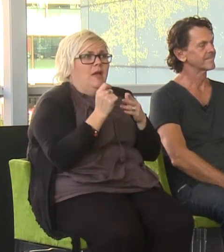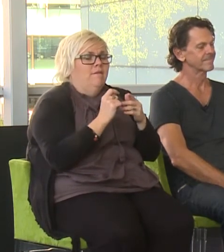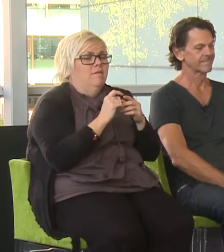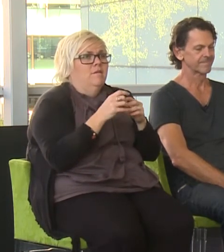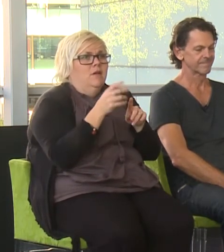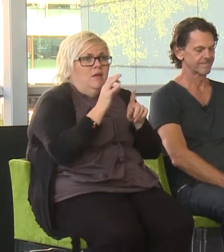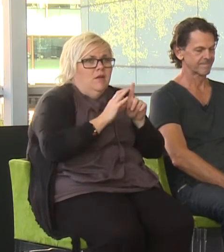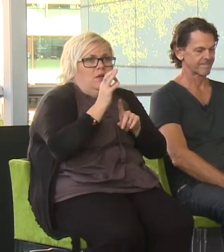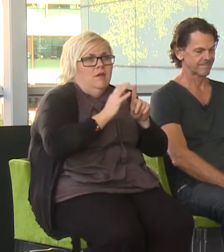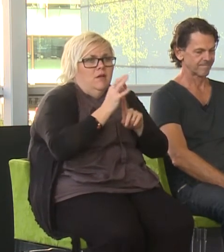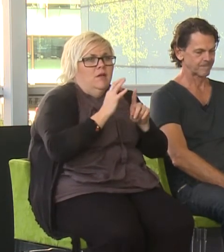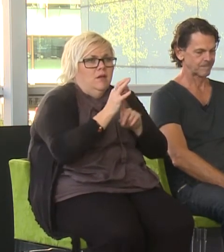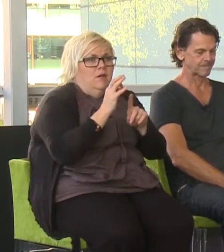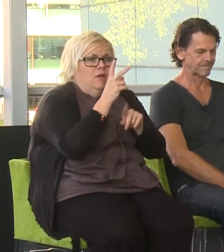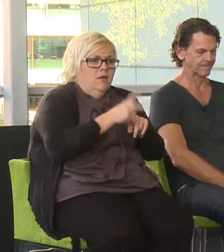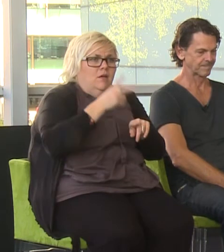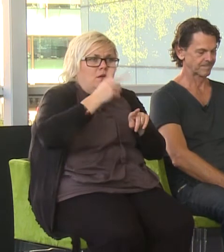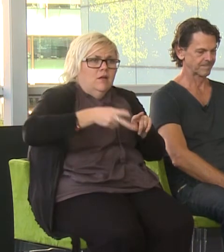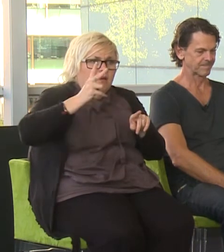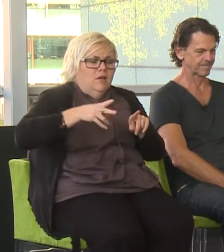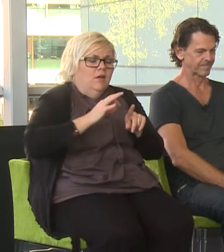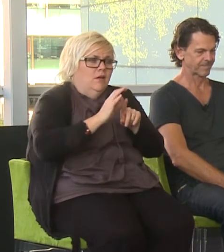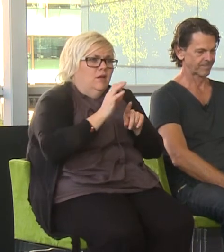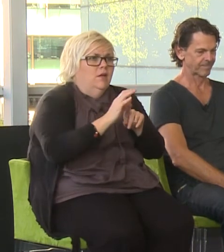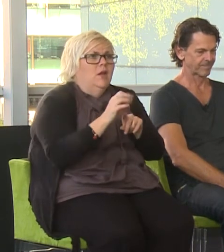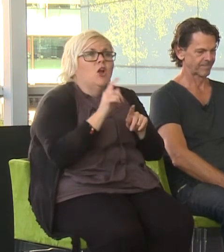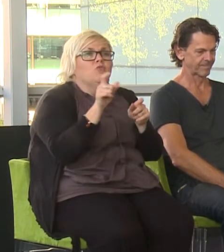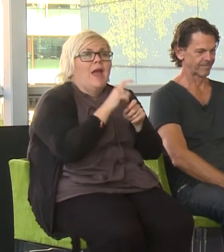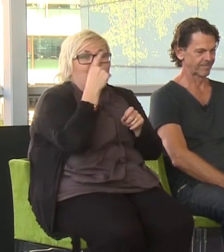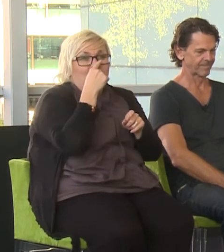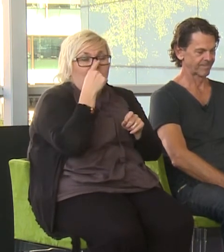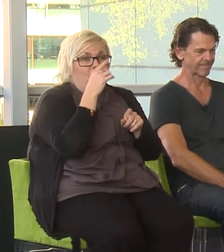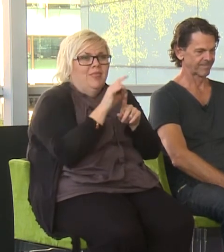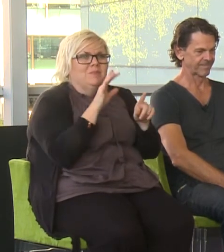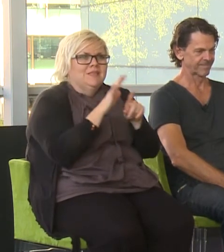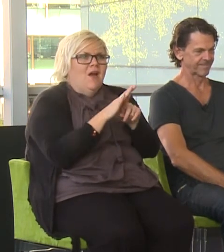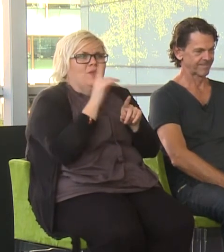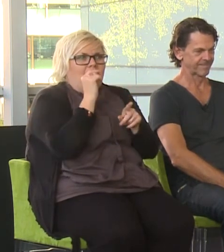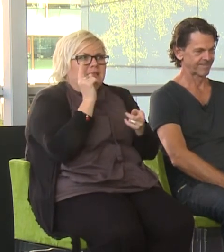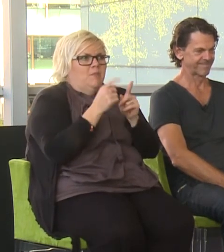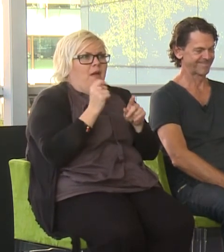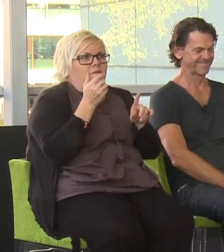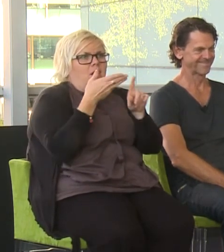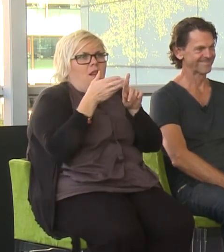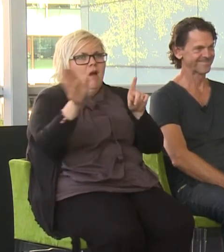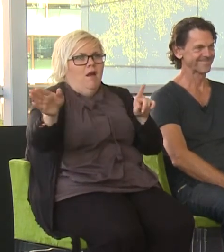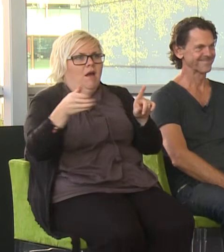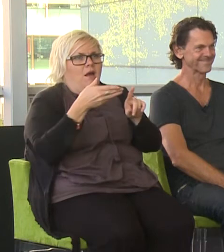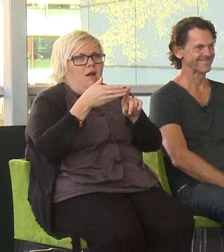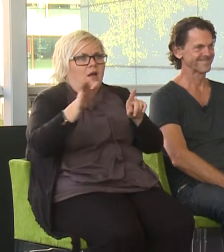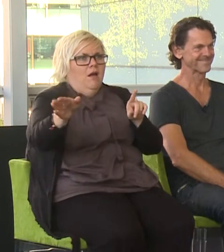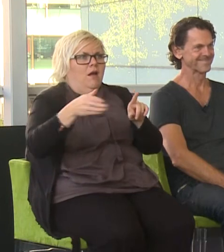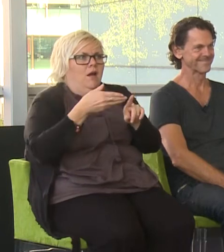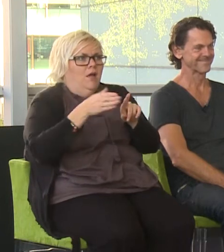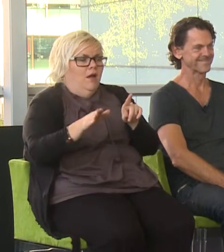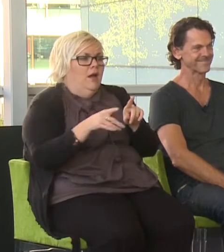time. Creative people, God love them, are also prone to veer off brief.